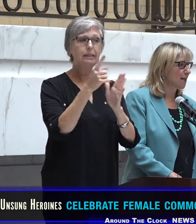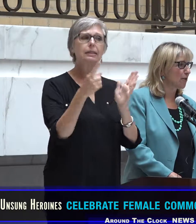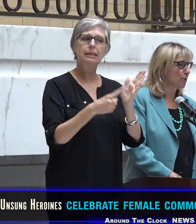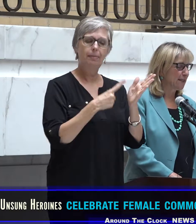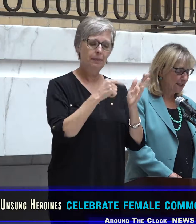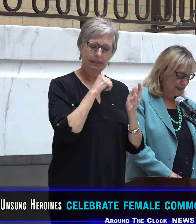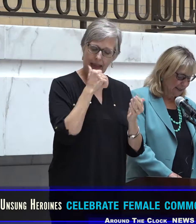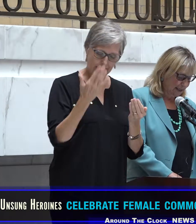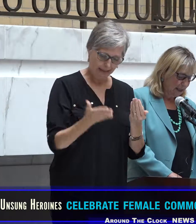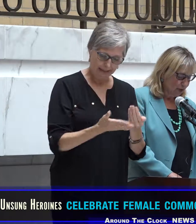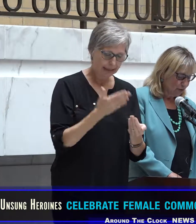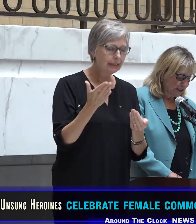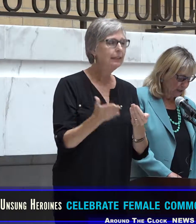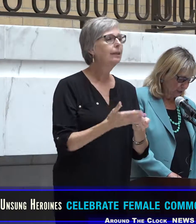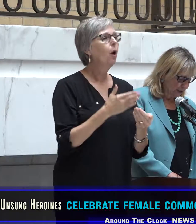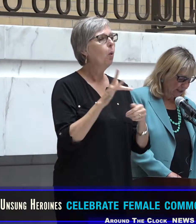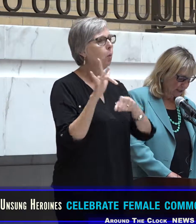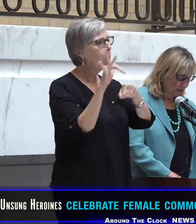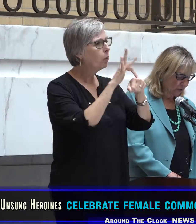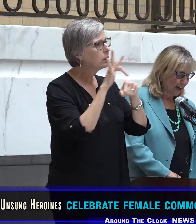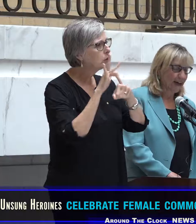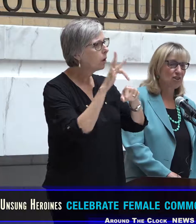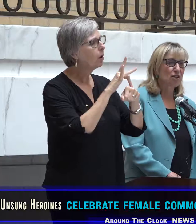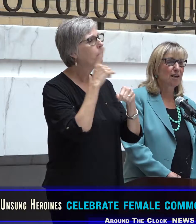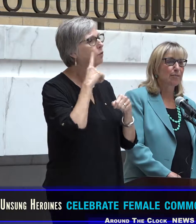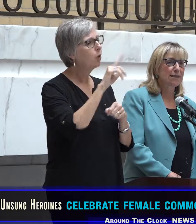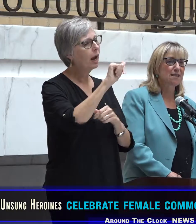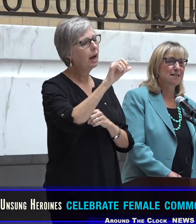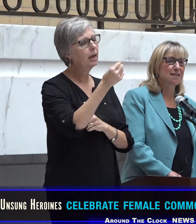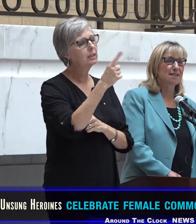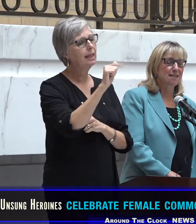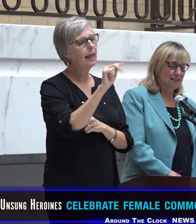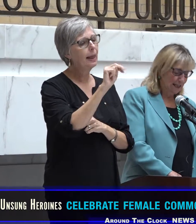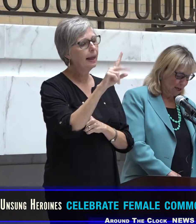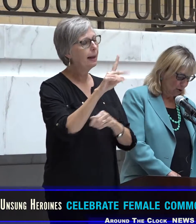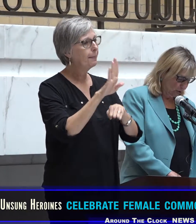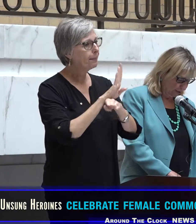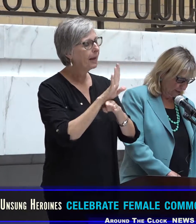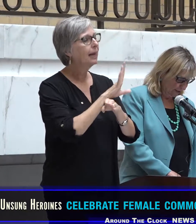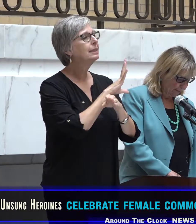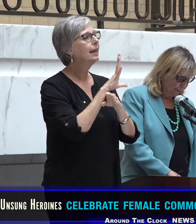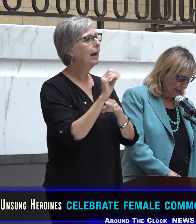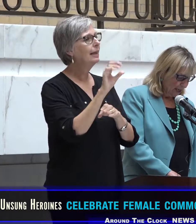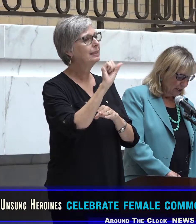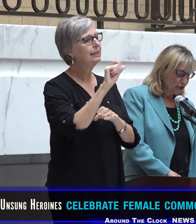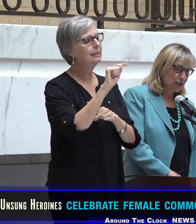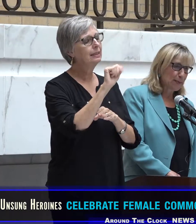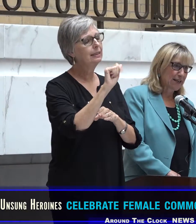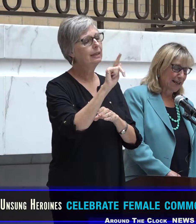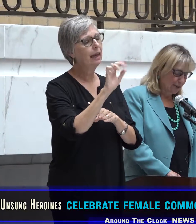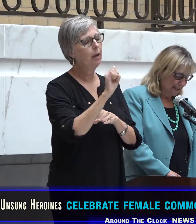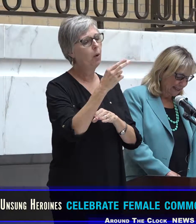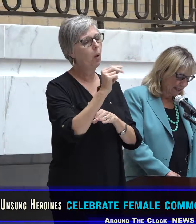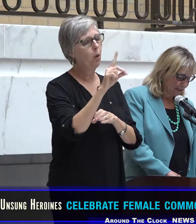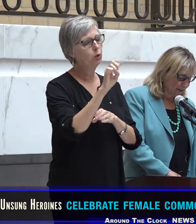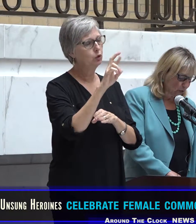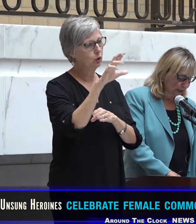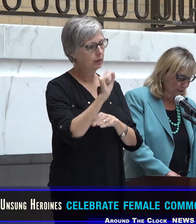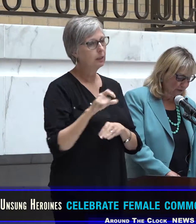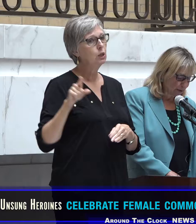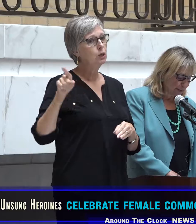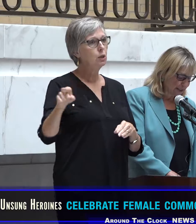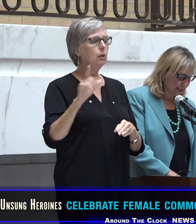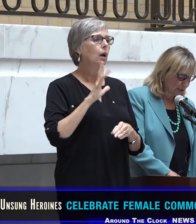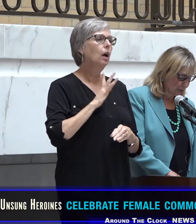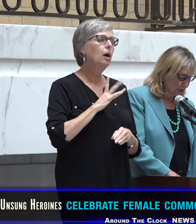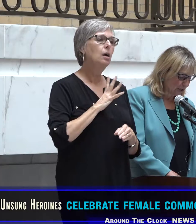sometimes is not always easy, resources for Ashland businesses and stakeholders. She's been an outstanding